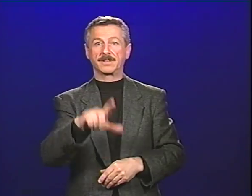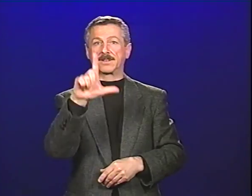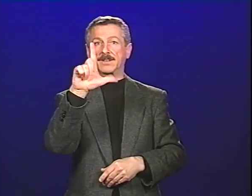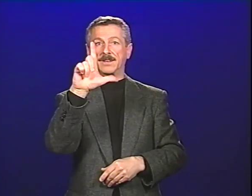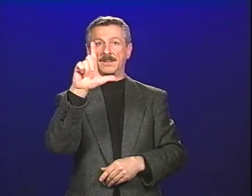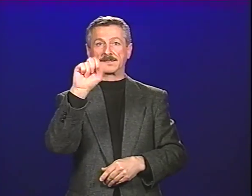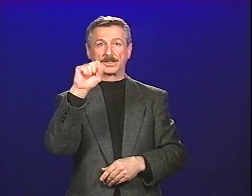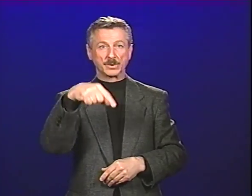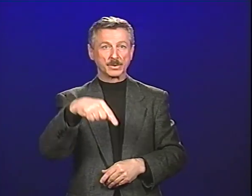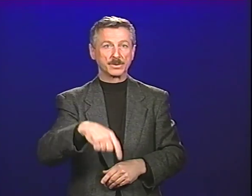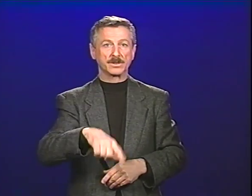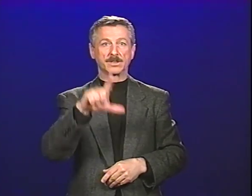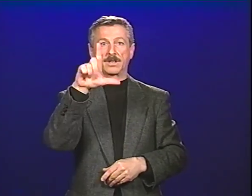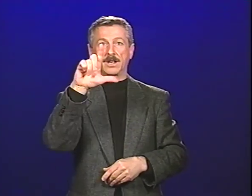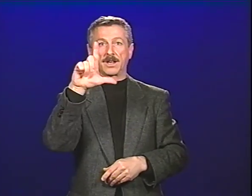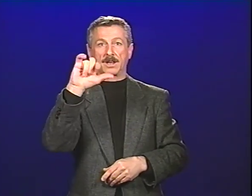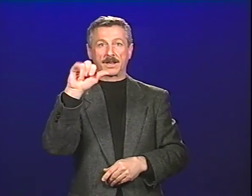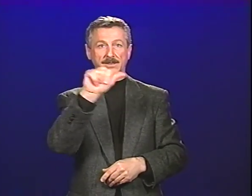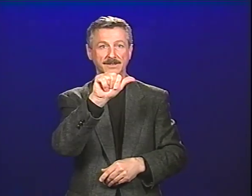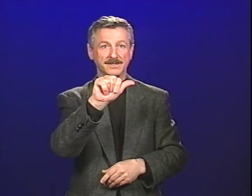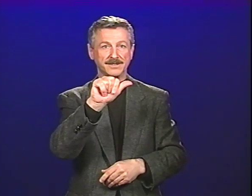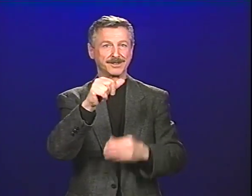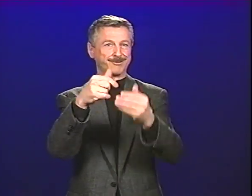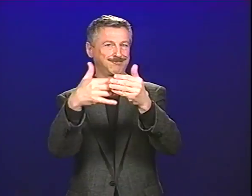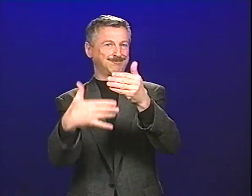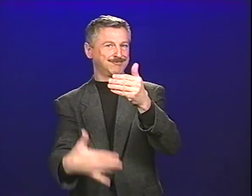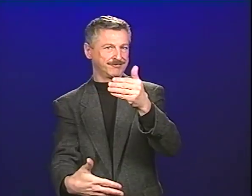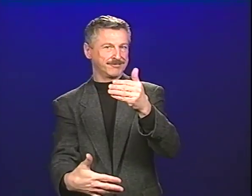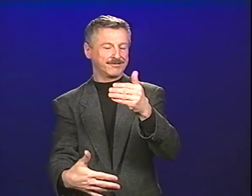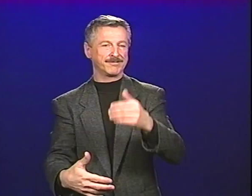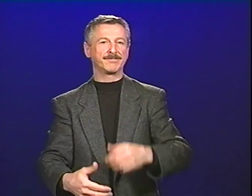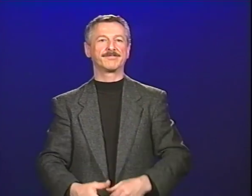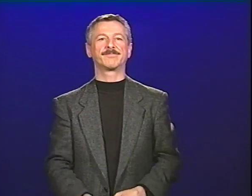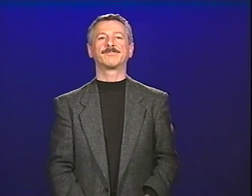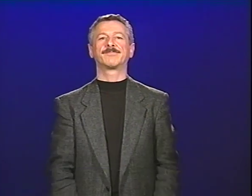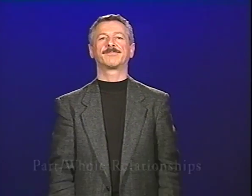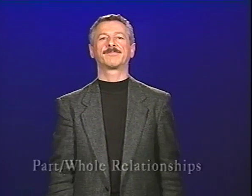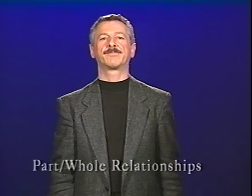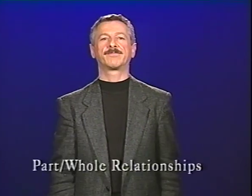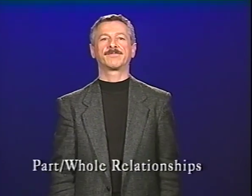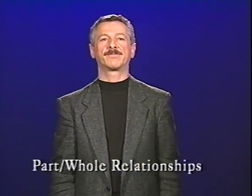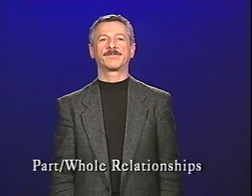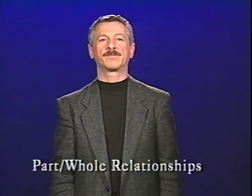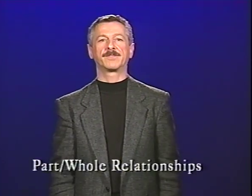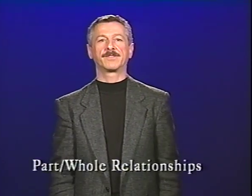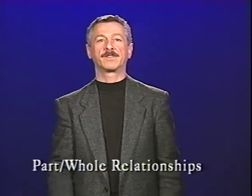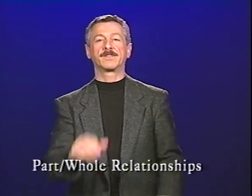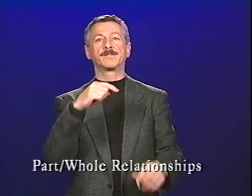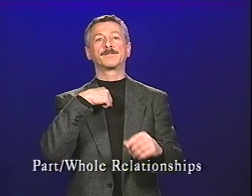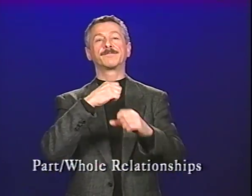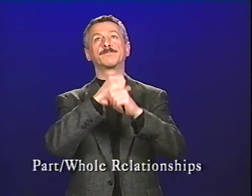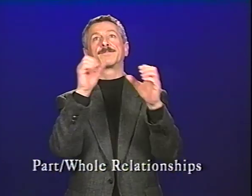which incorporates the meanings of ASL, LSQ, and LIS.